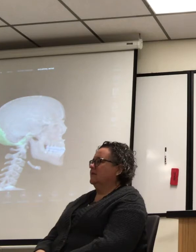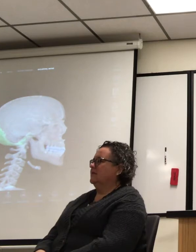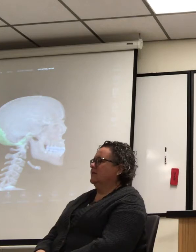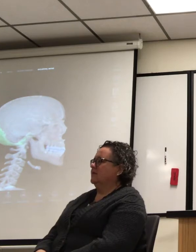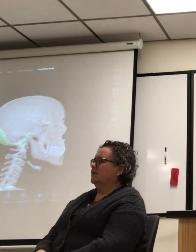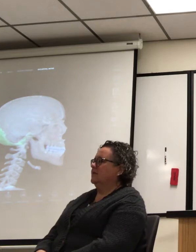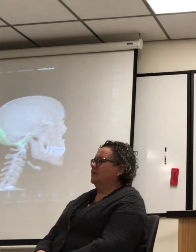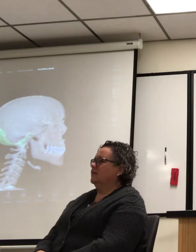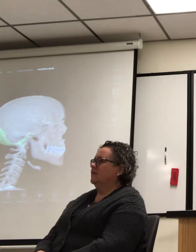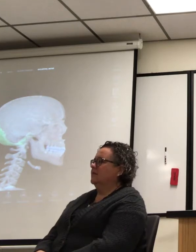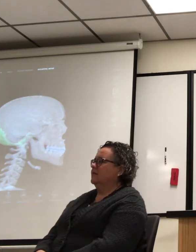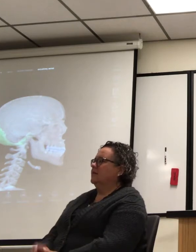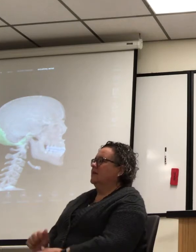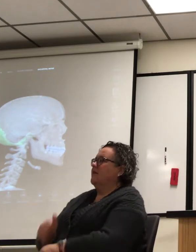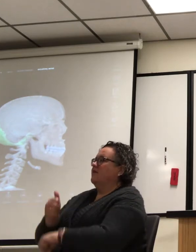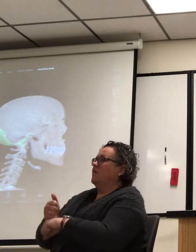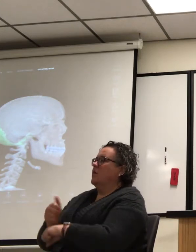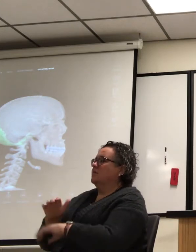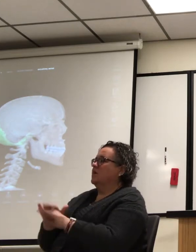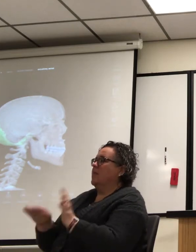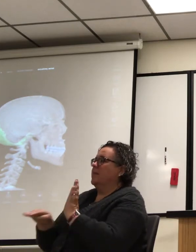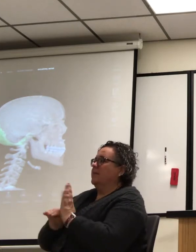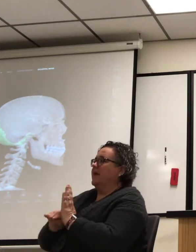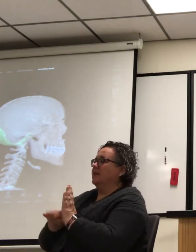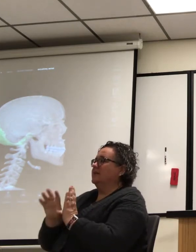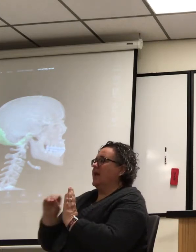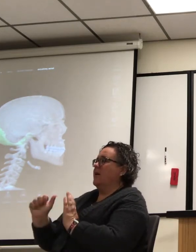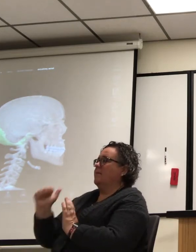base of skull and posterior skull.